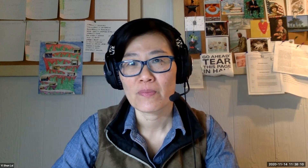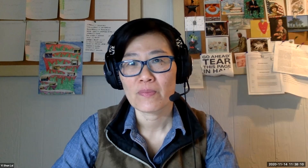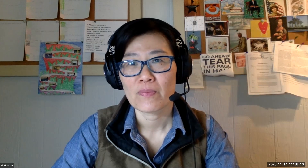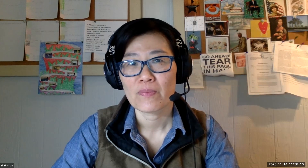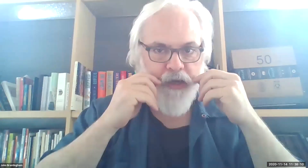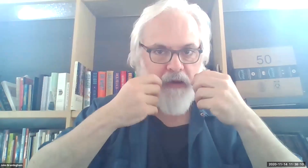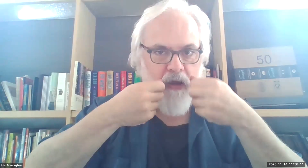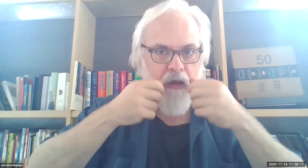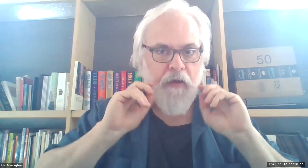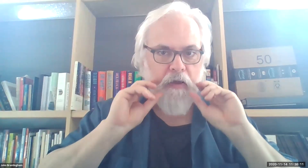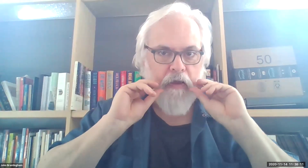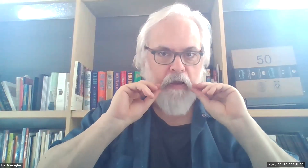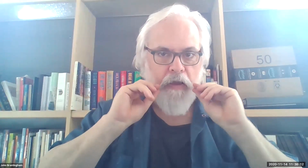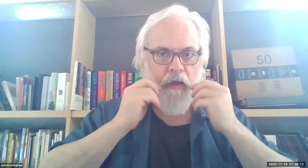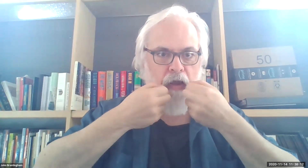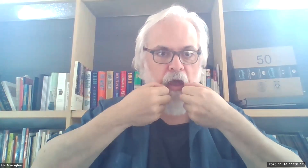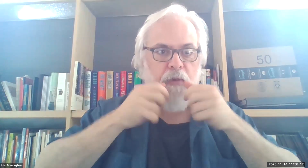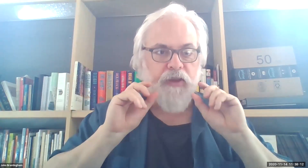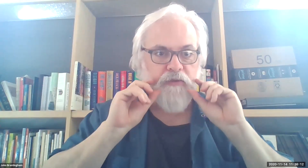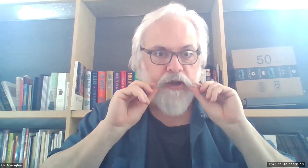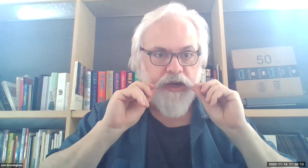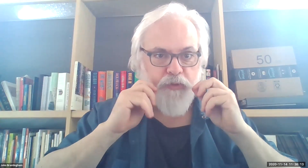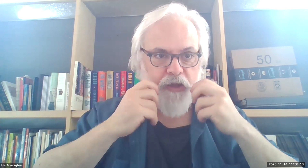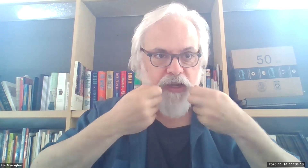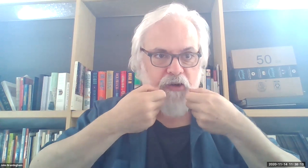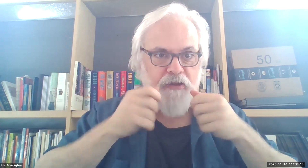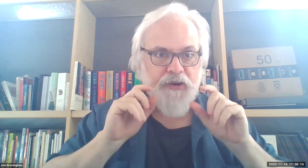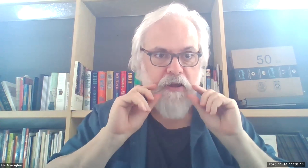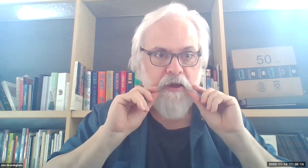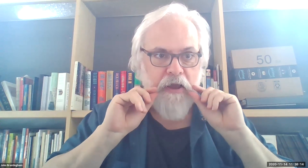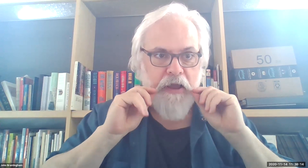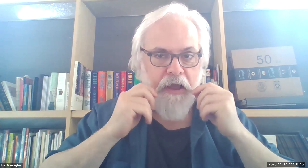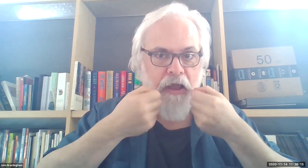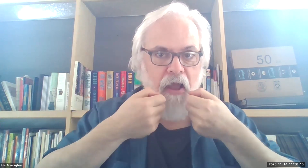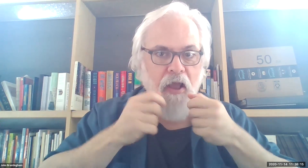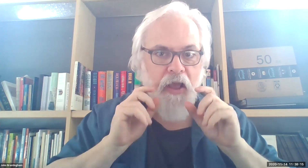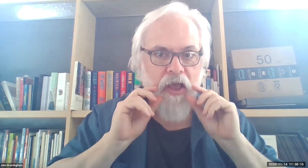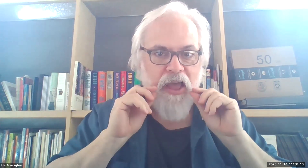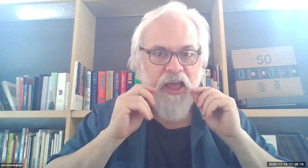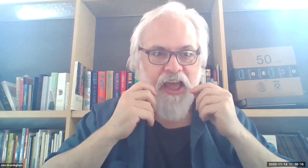I'm gonna have to get some wax. Mhm. I'm gonna have to get some mustache wax. I could do this now.